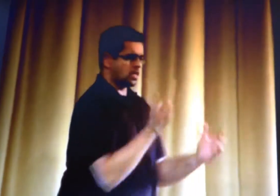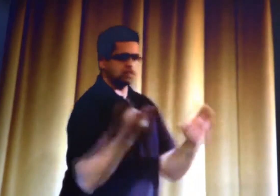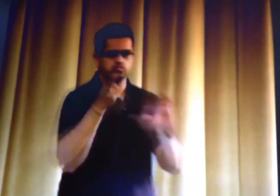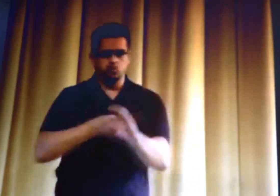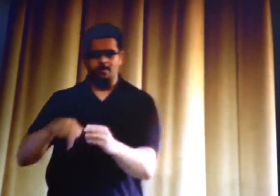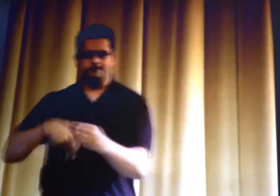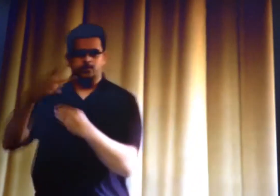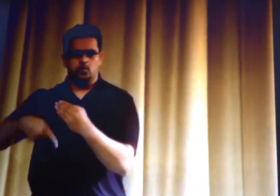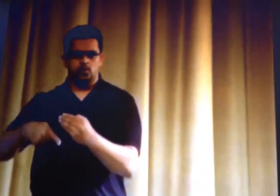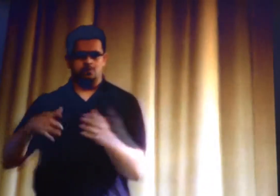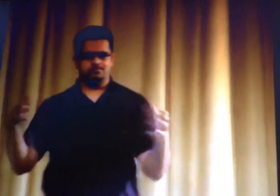opportunities.